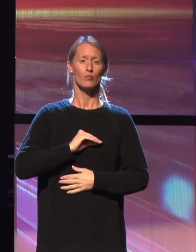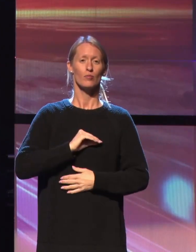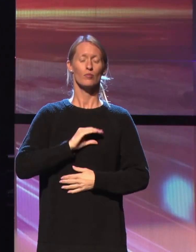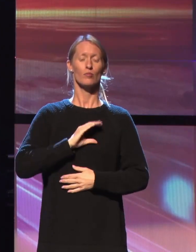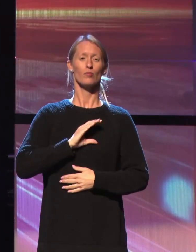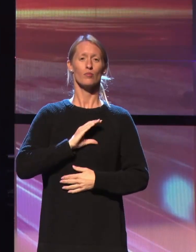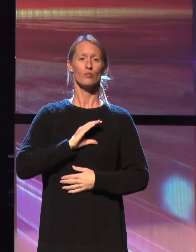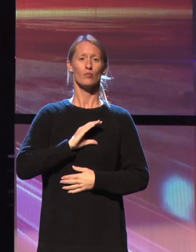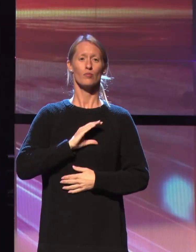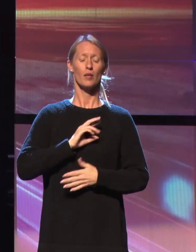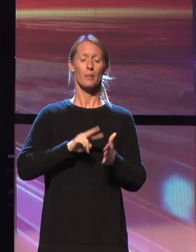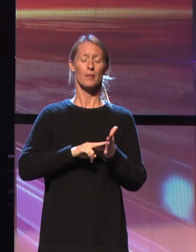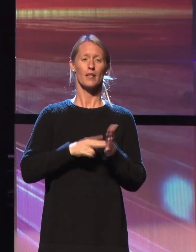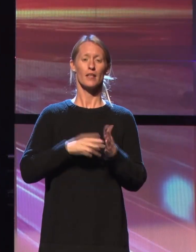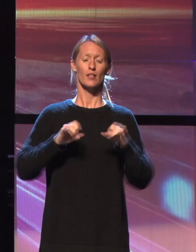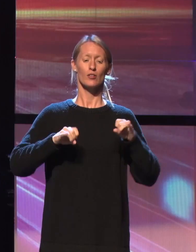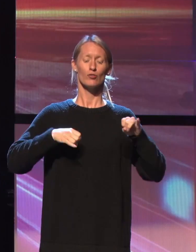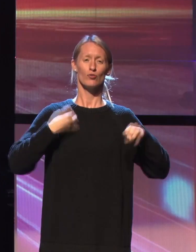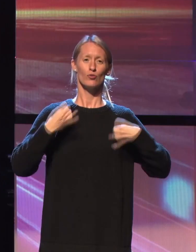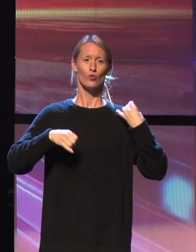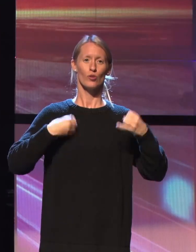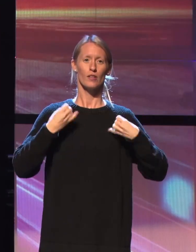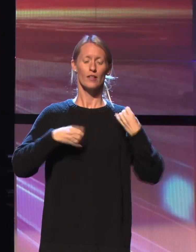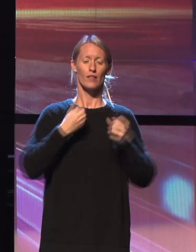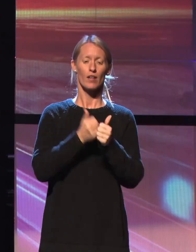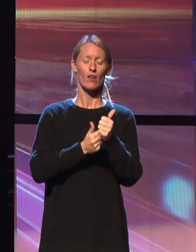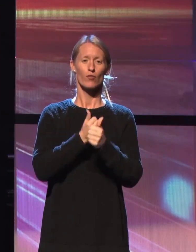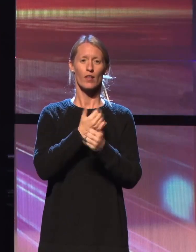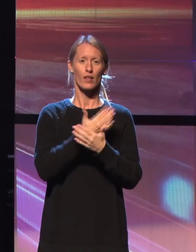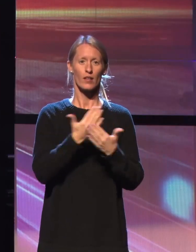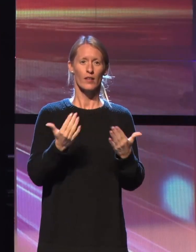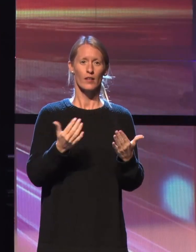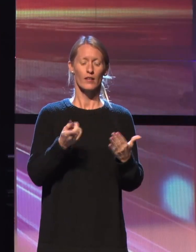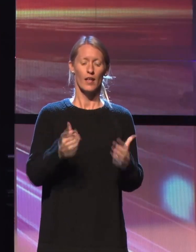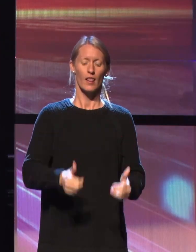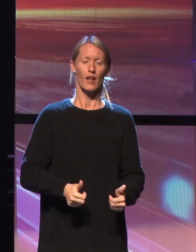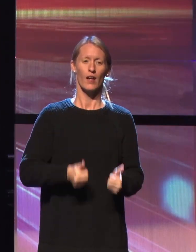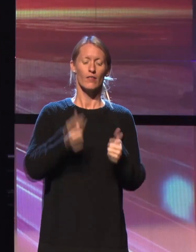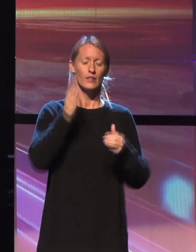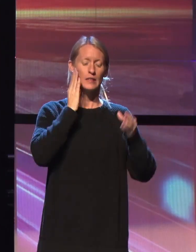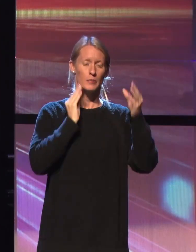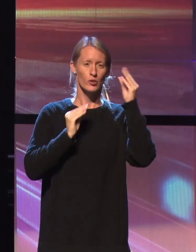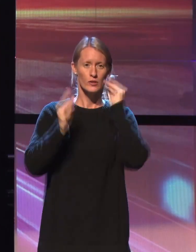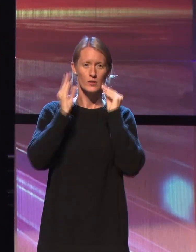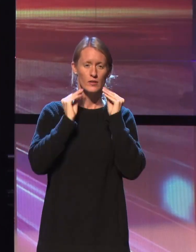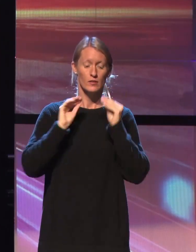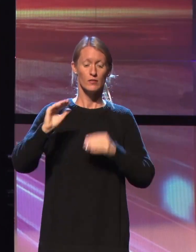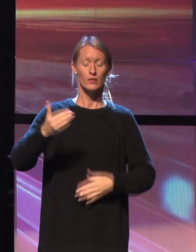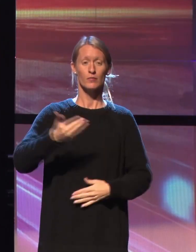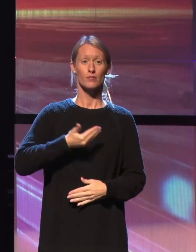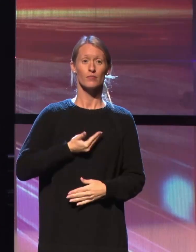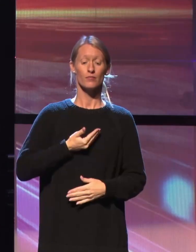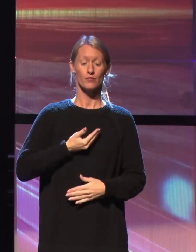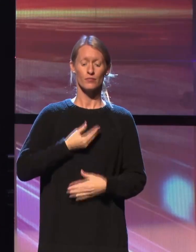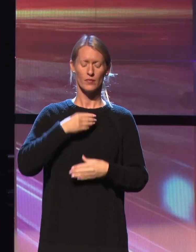joy in the midst of everything that life throws at us. So I offer you that invitation. Maybe it's just to internally